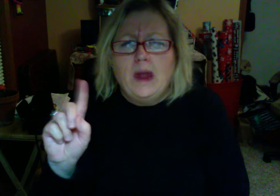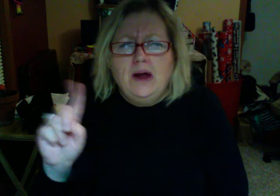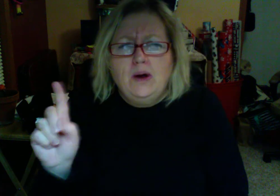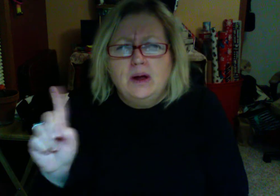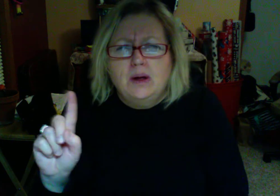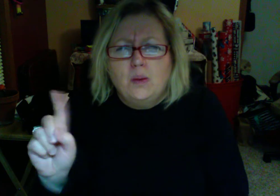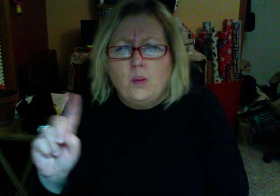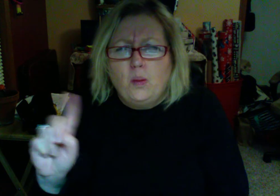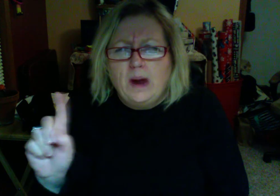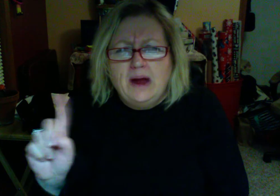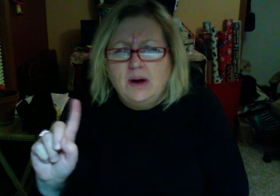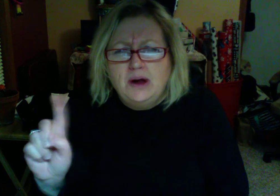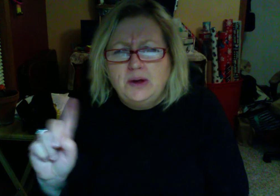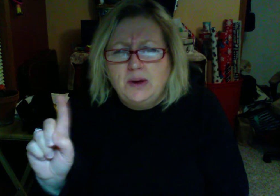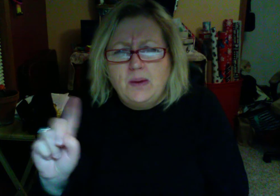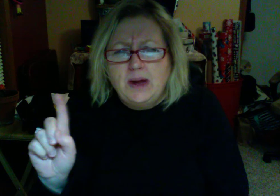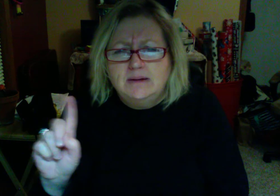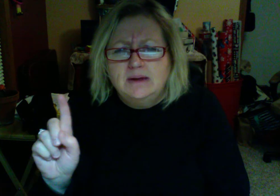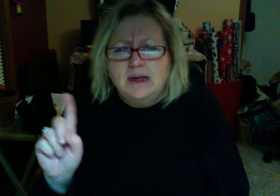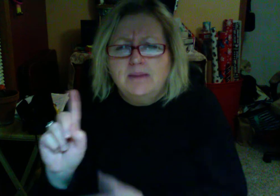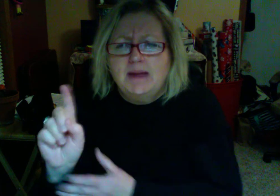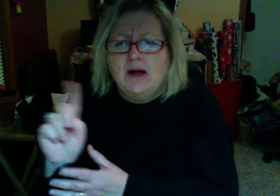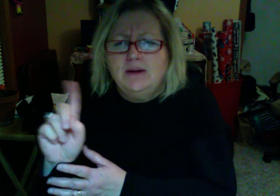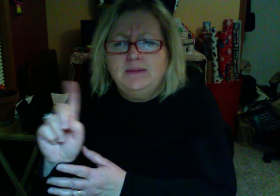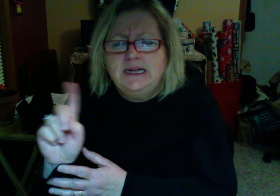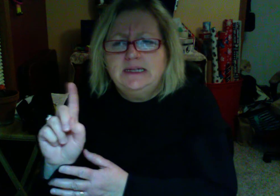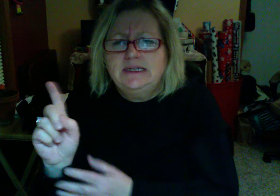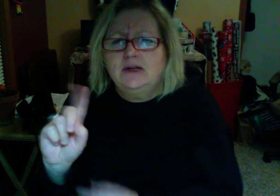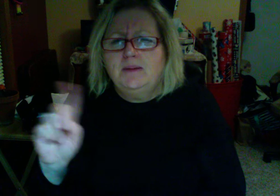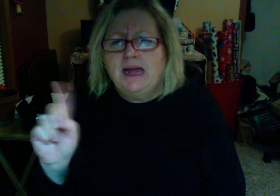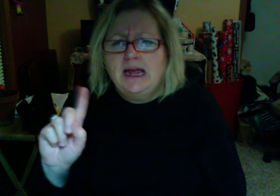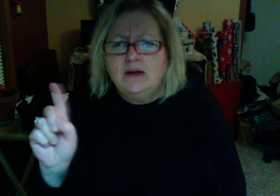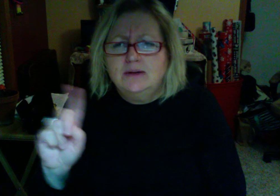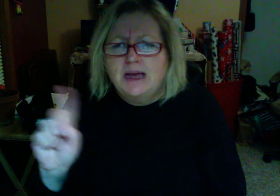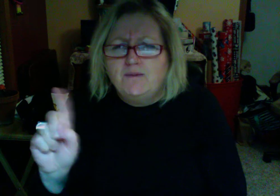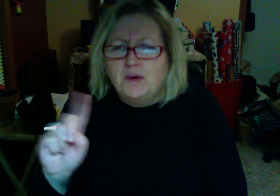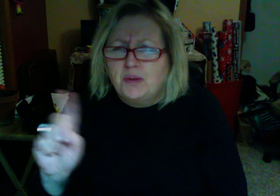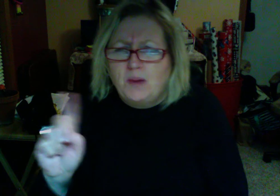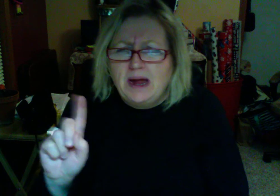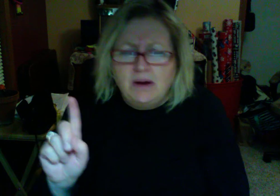Where are you going? My arm stayed still, but my hand goes back and forth. Where?